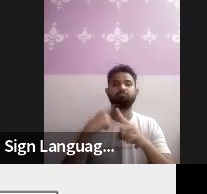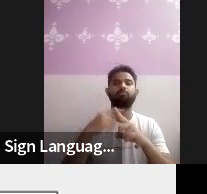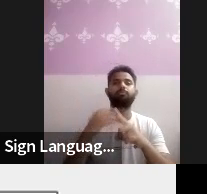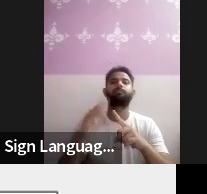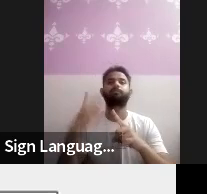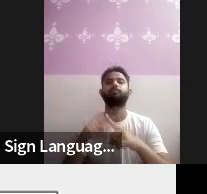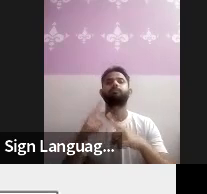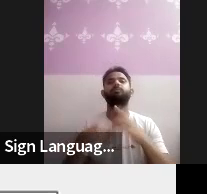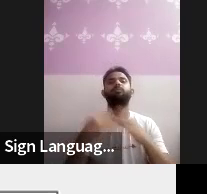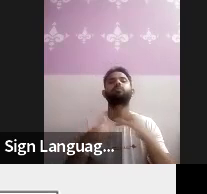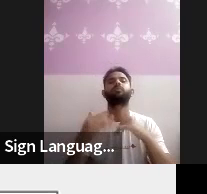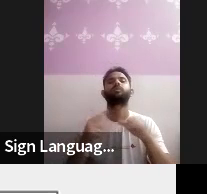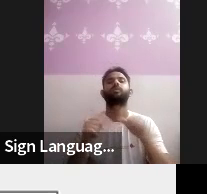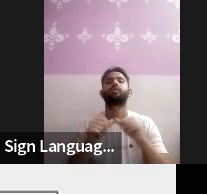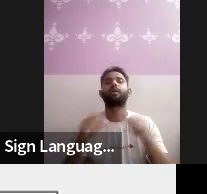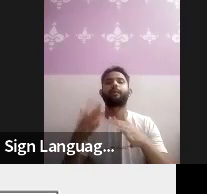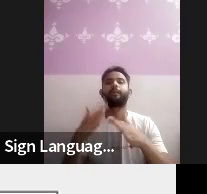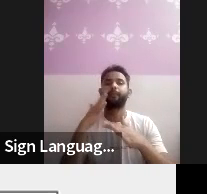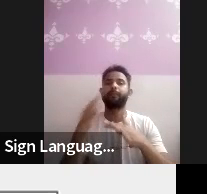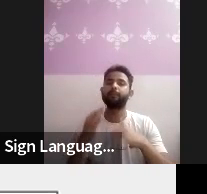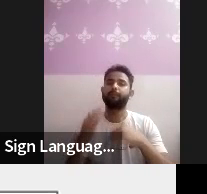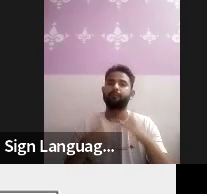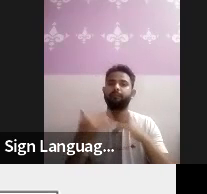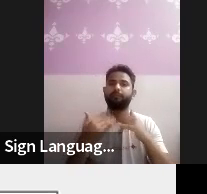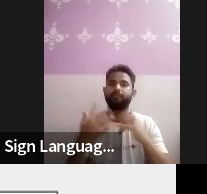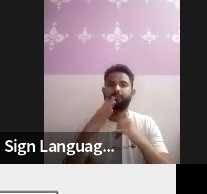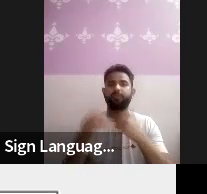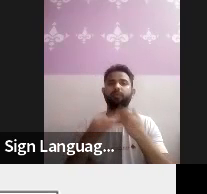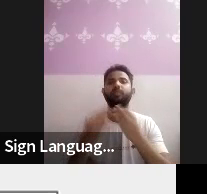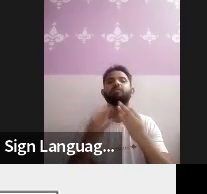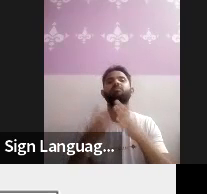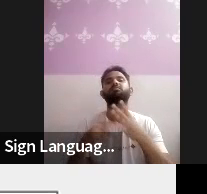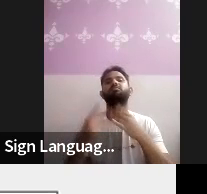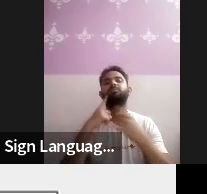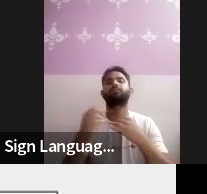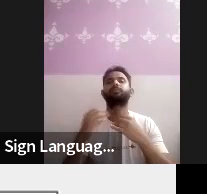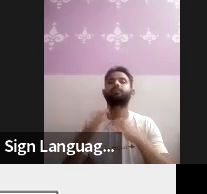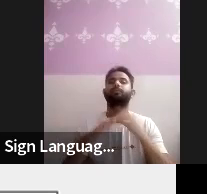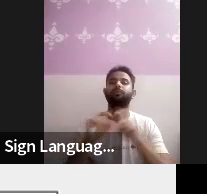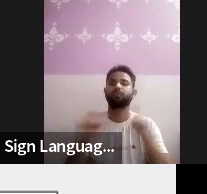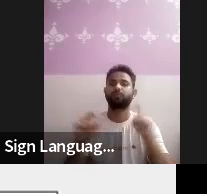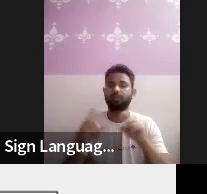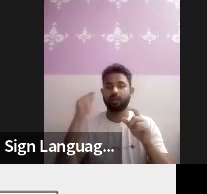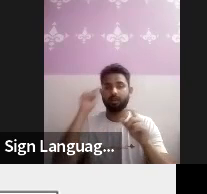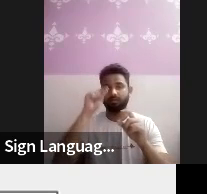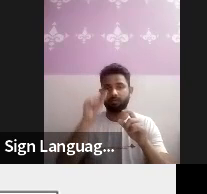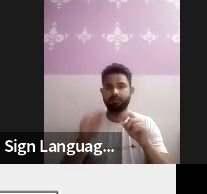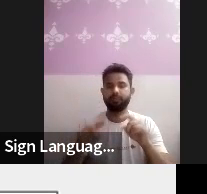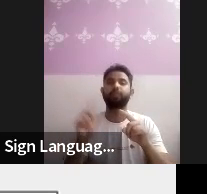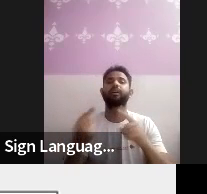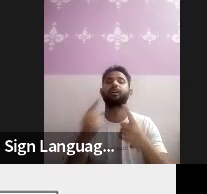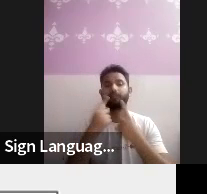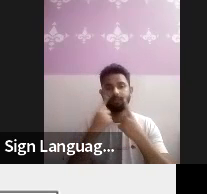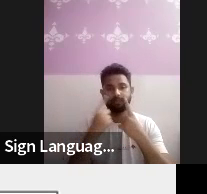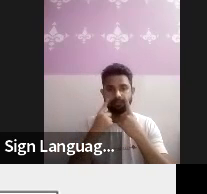it's a subject. You know, buildings and construction and all these things are very technical.